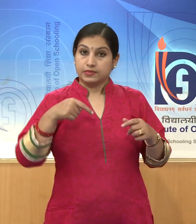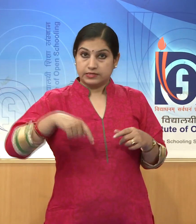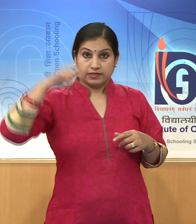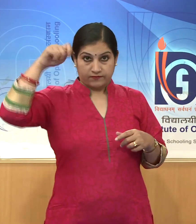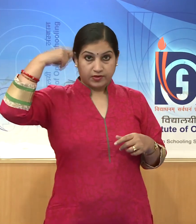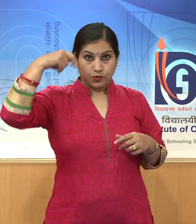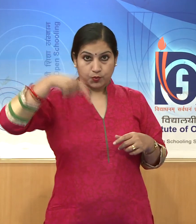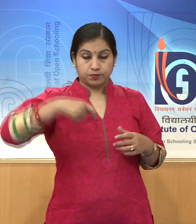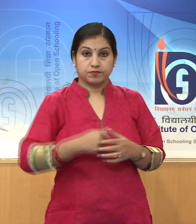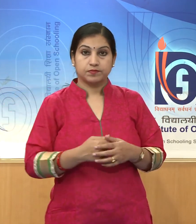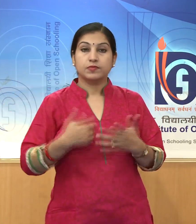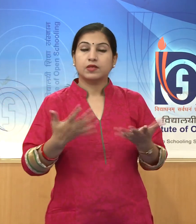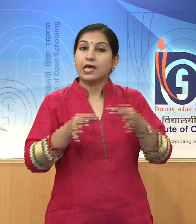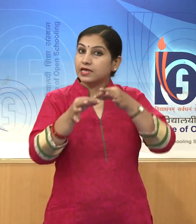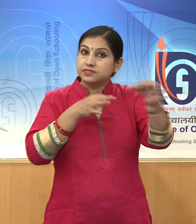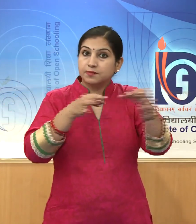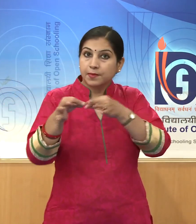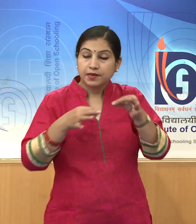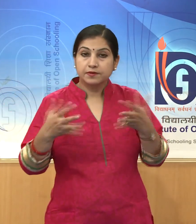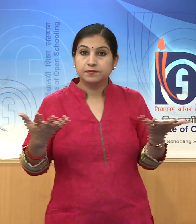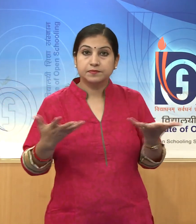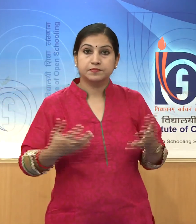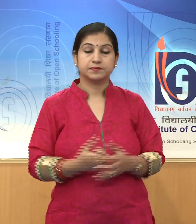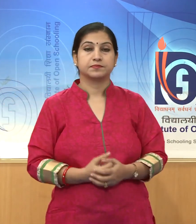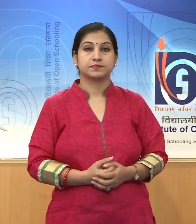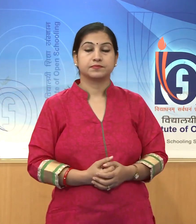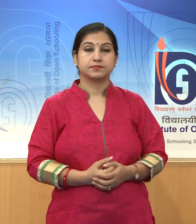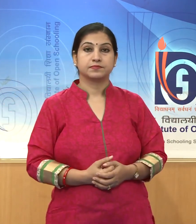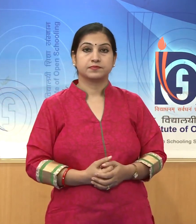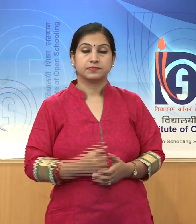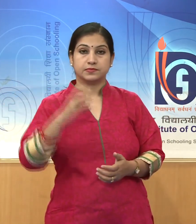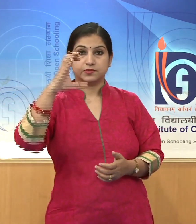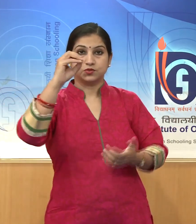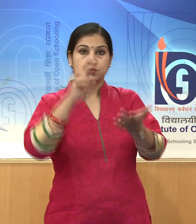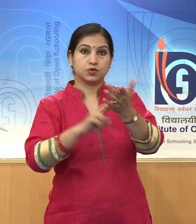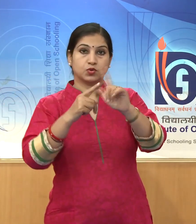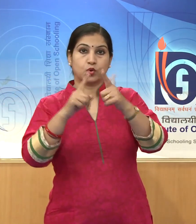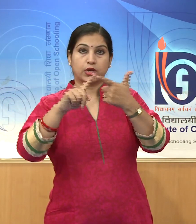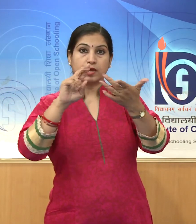This video has explained about contemporary Indian art.